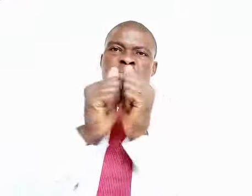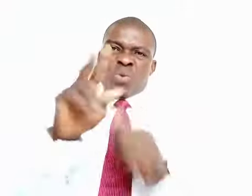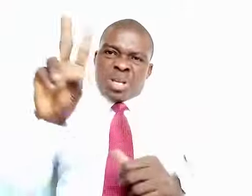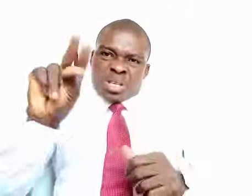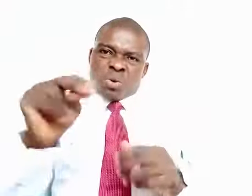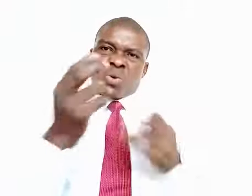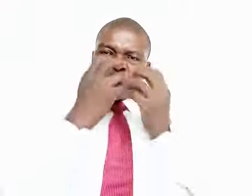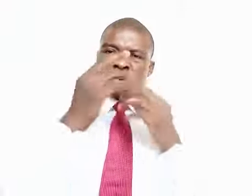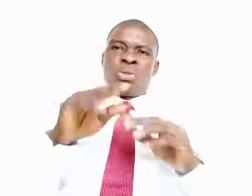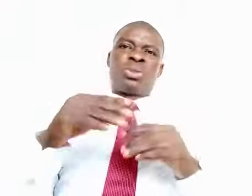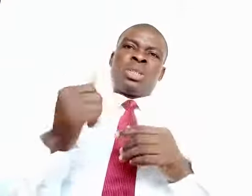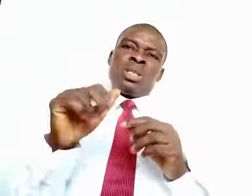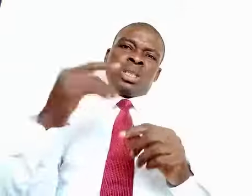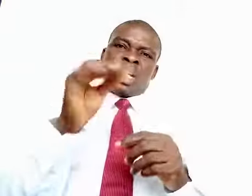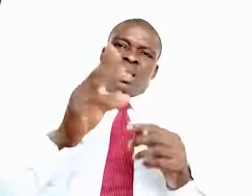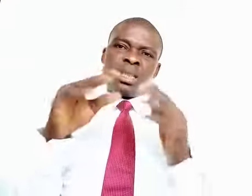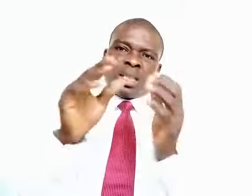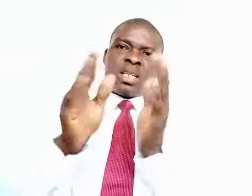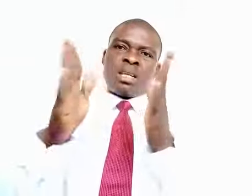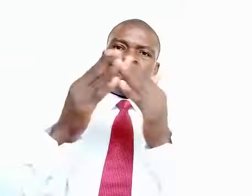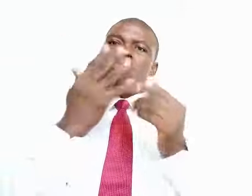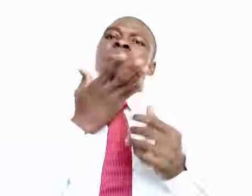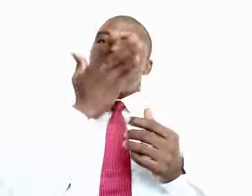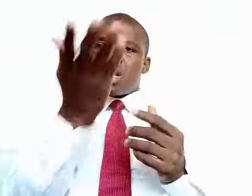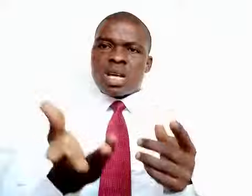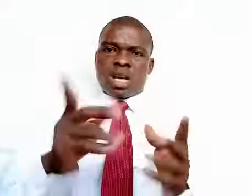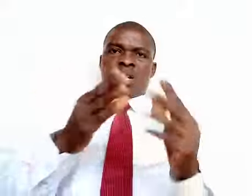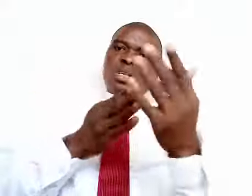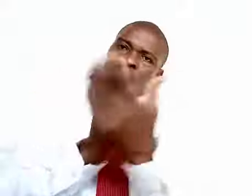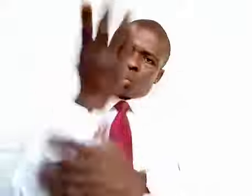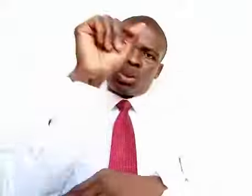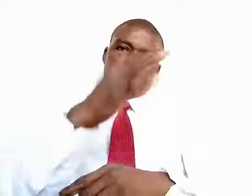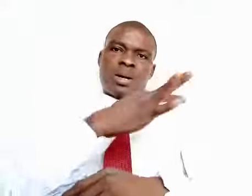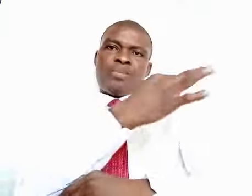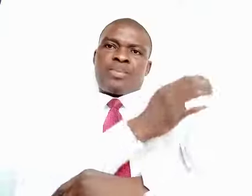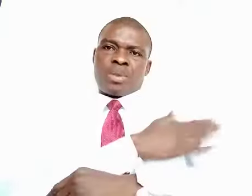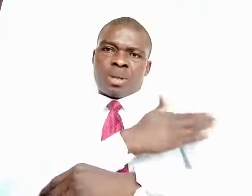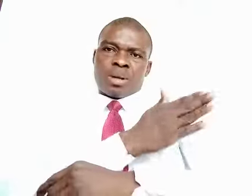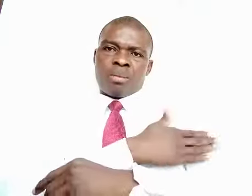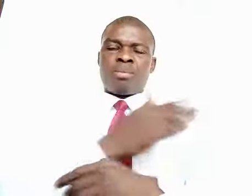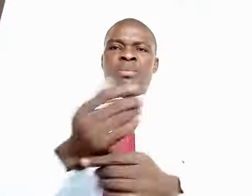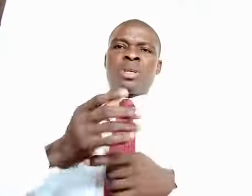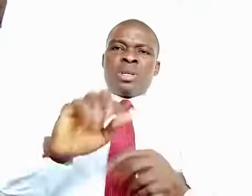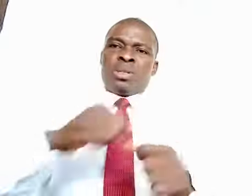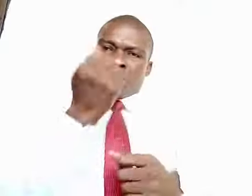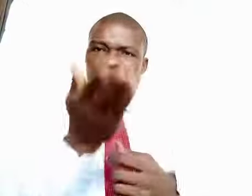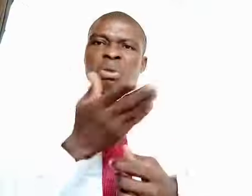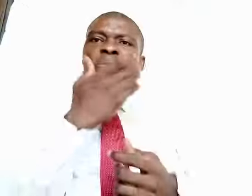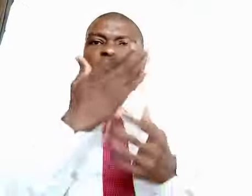air through their skins. Others can breathe through their gills,